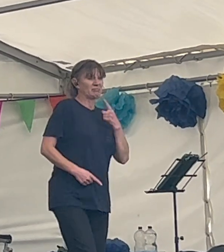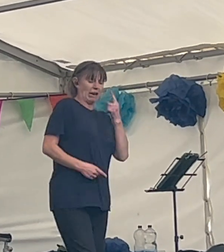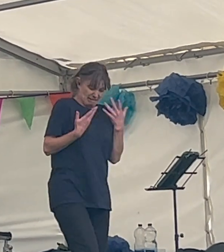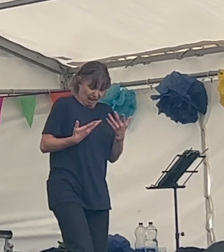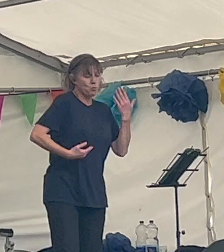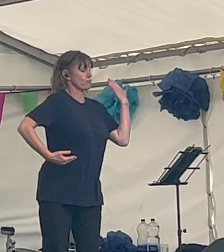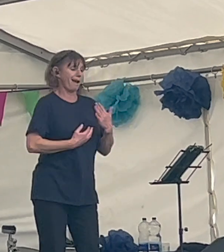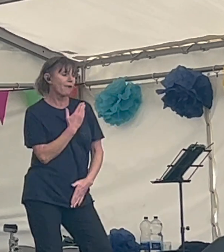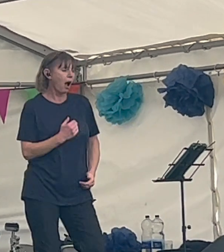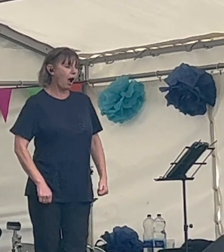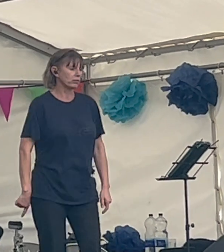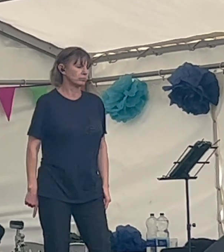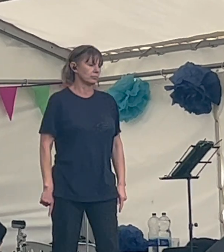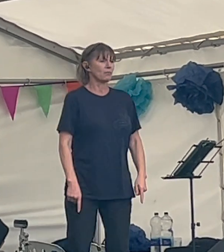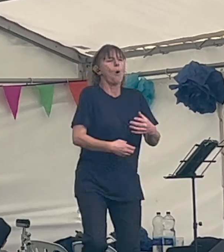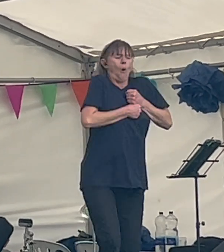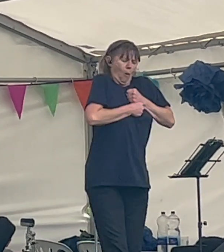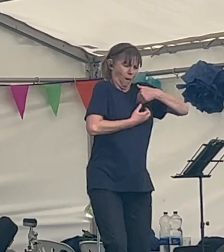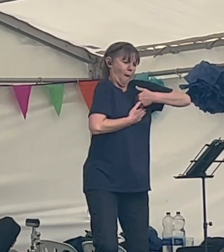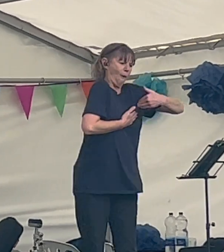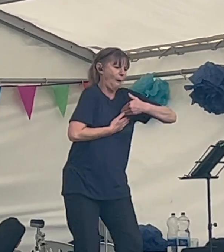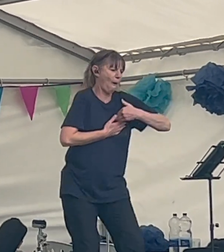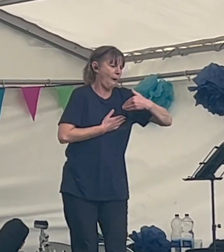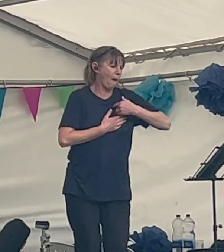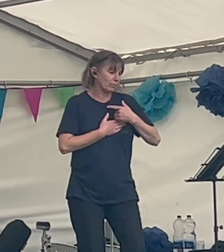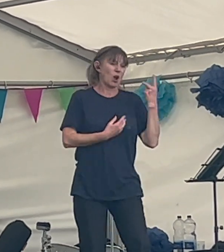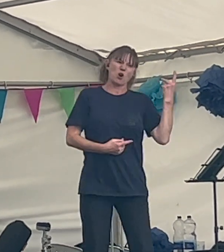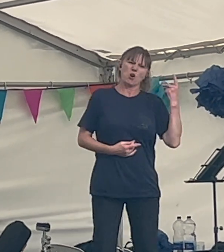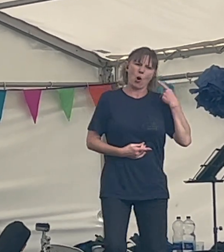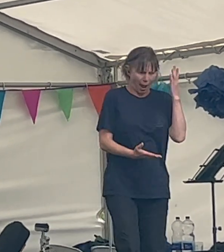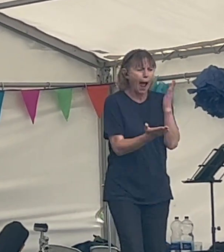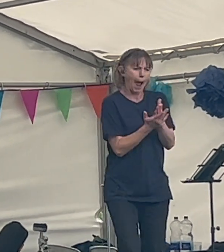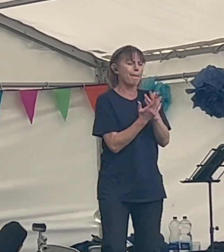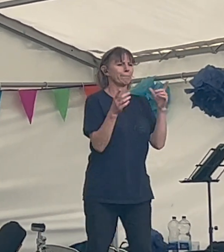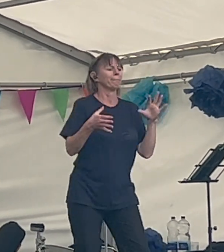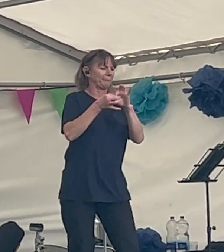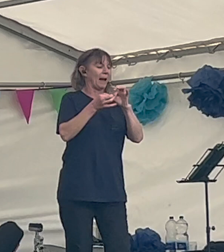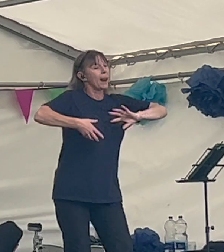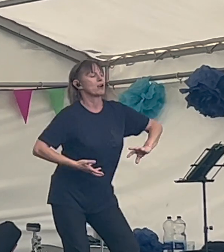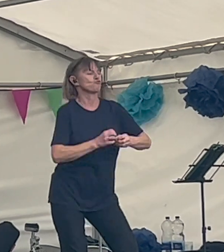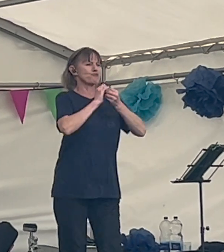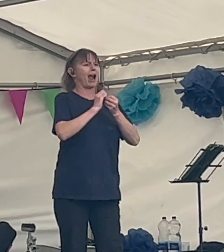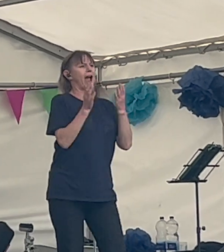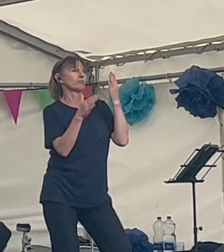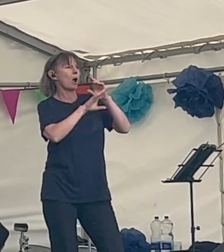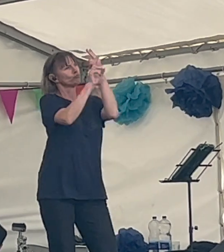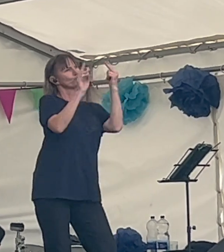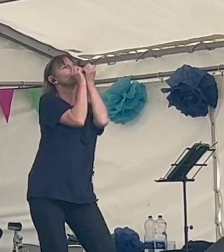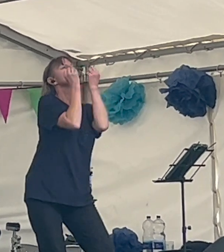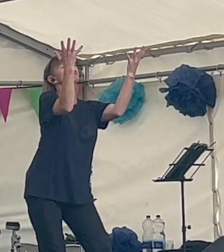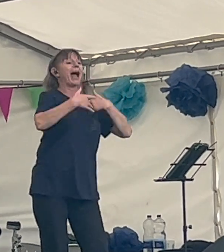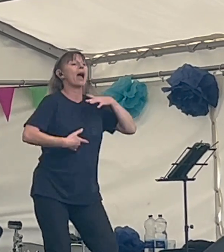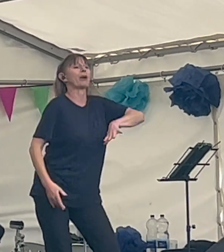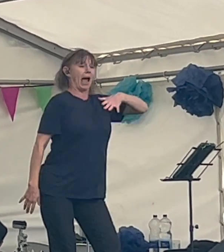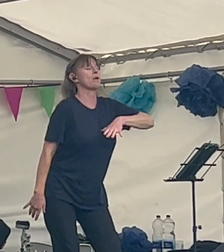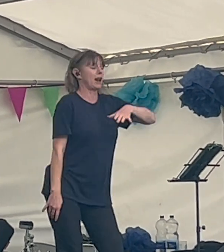She's now or never. Walk to my heart. You and me were meant to be. Let's create a work of art.